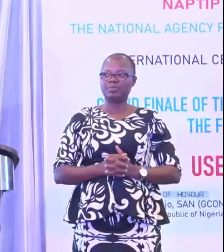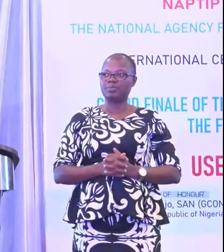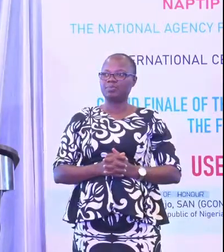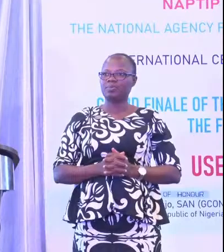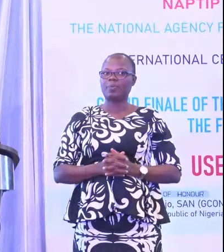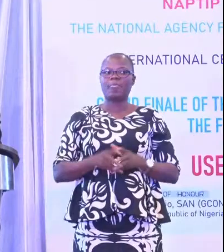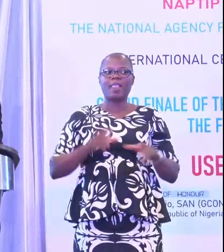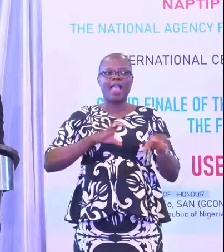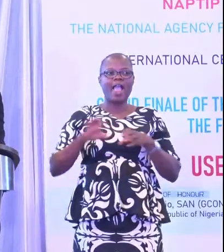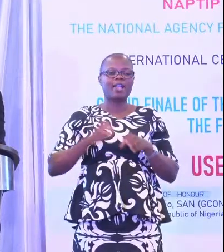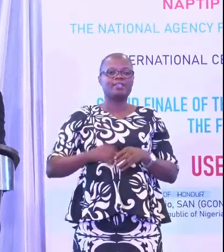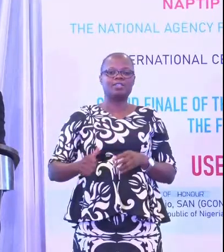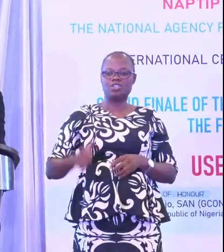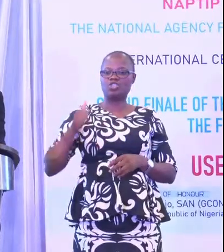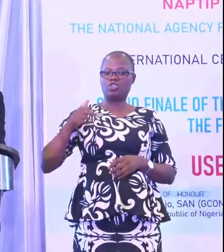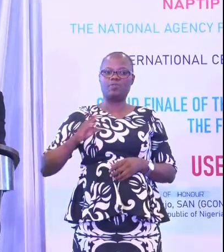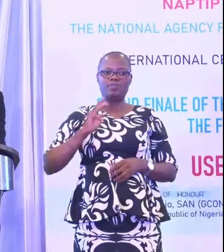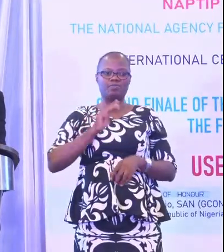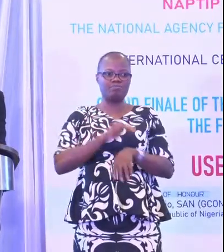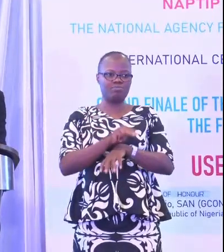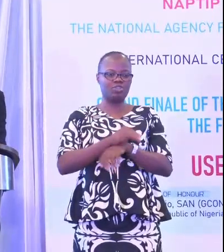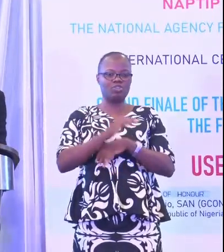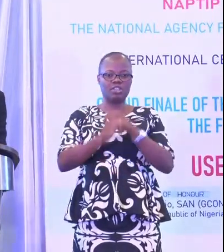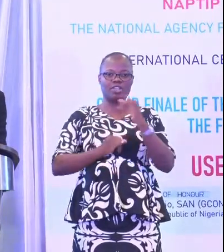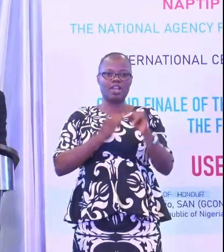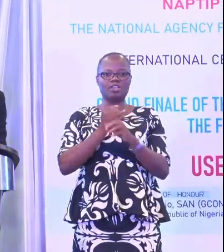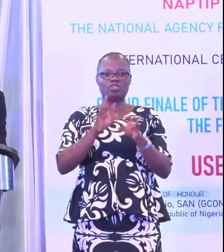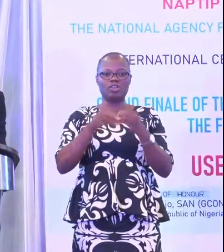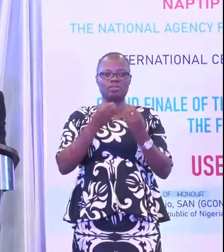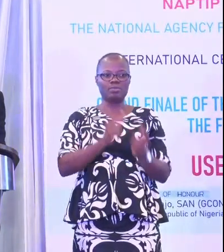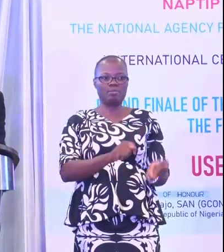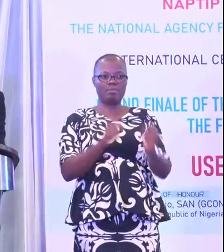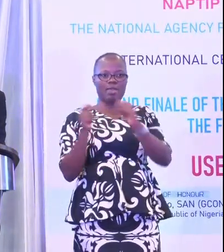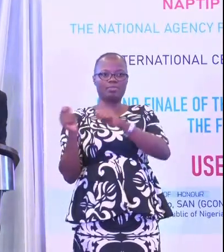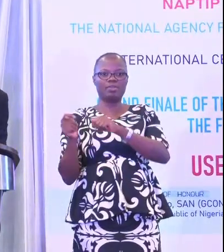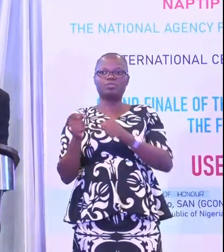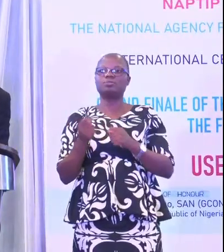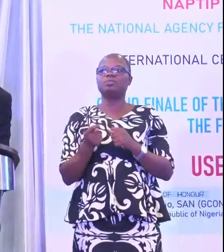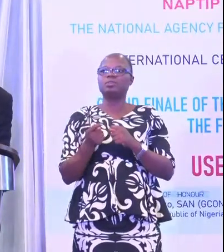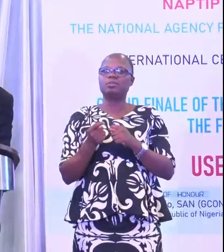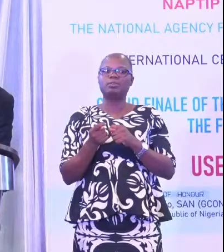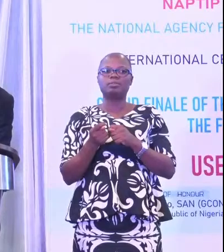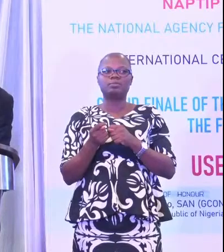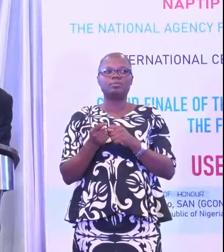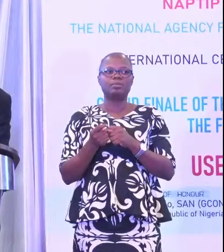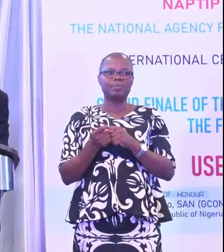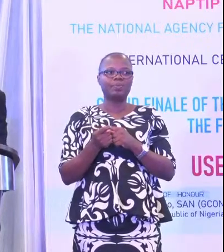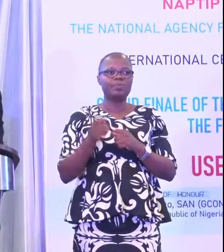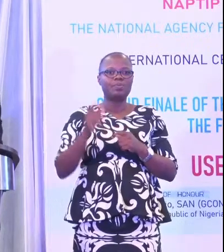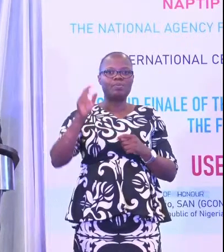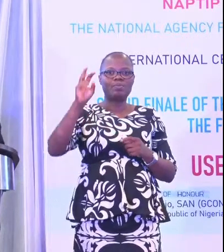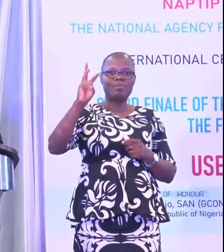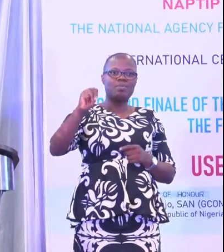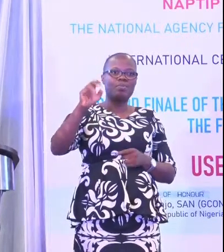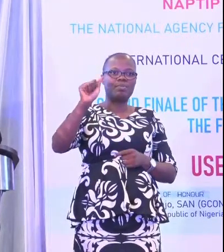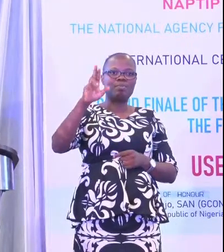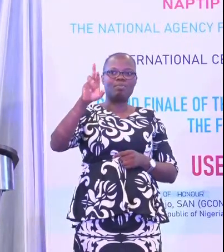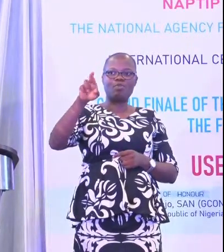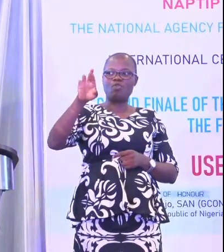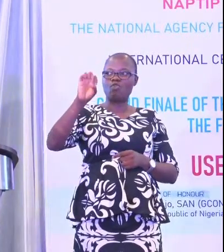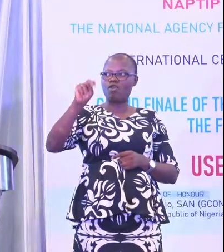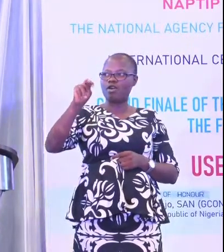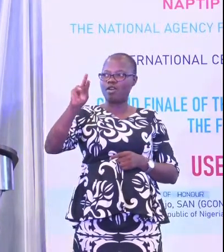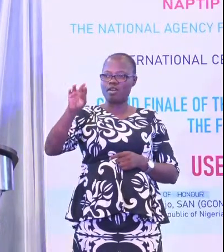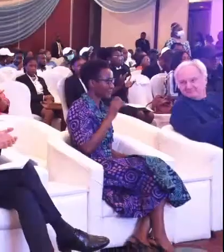Acting Chief of Missions, the International Organization of Migration, is Prestige Morims. Please, Morima, thank